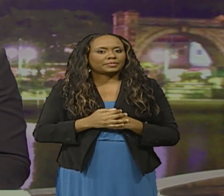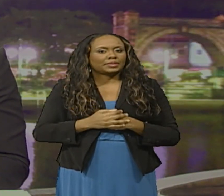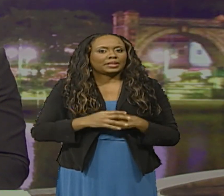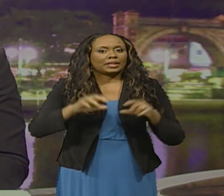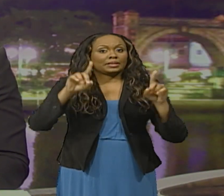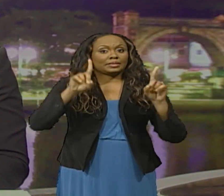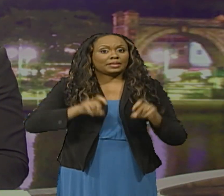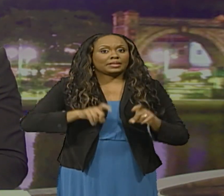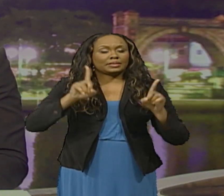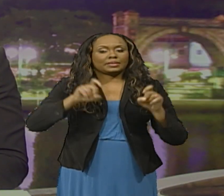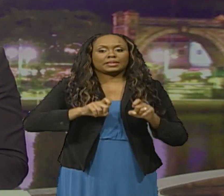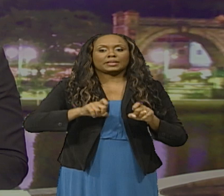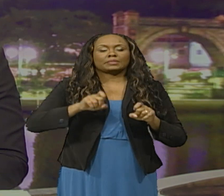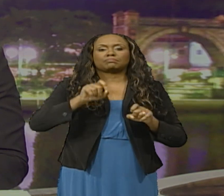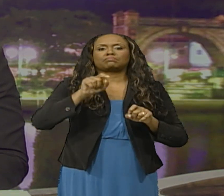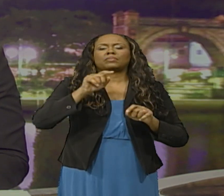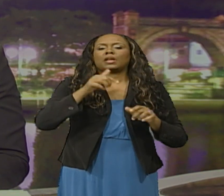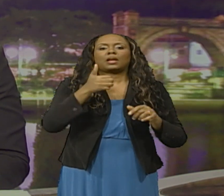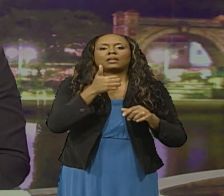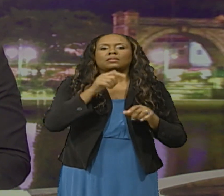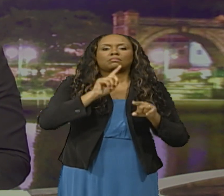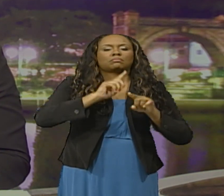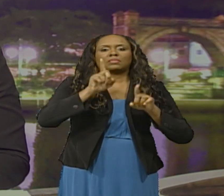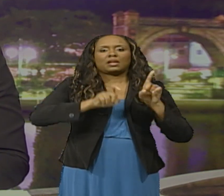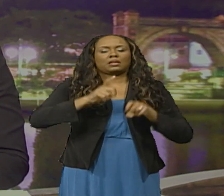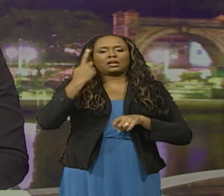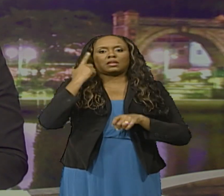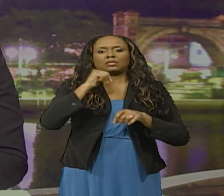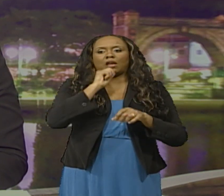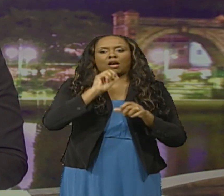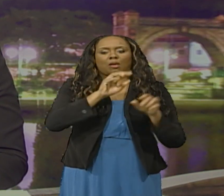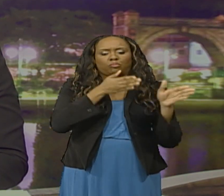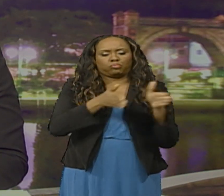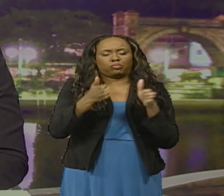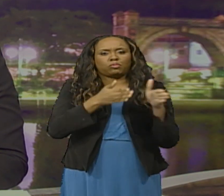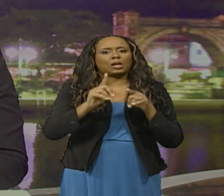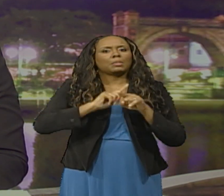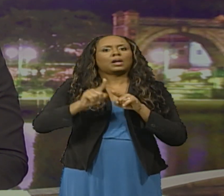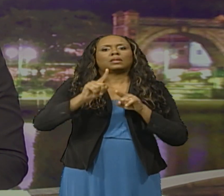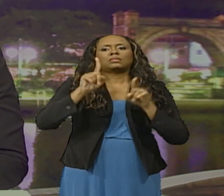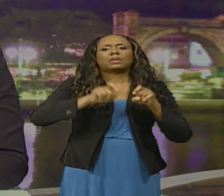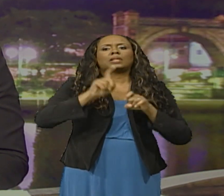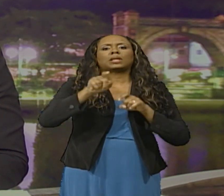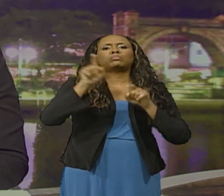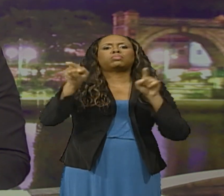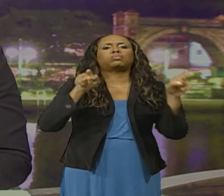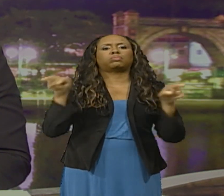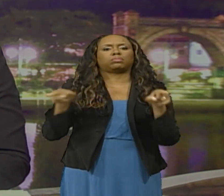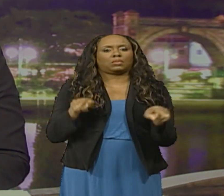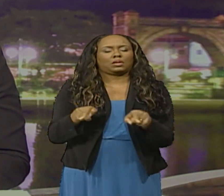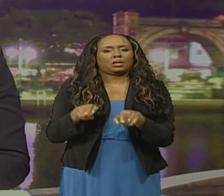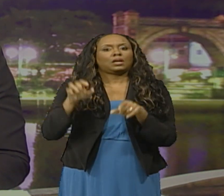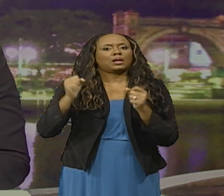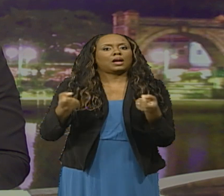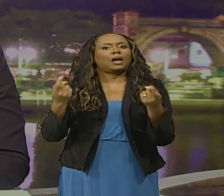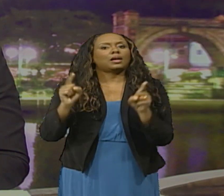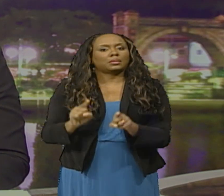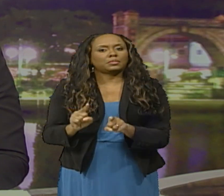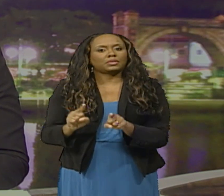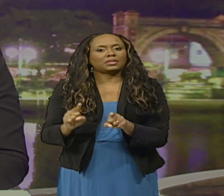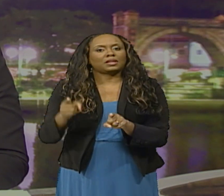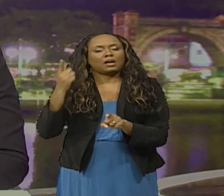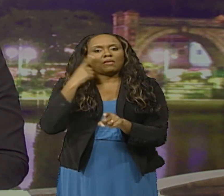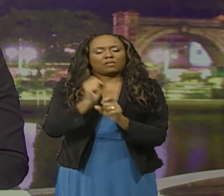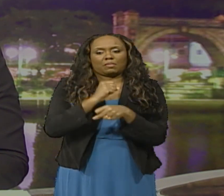could be coming for public service vehicle operators. This from Transport and Works Minister Dr. William Duguid, who says it's all part